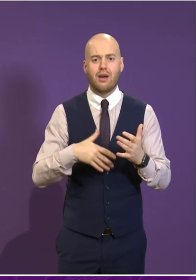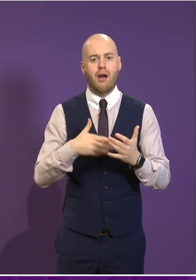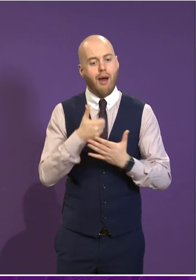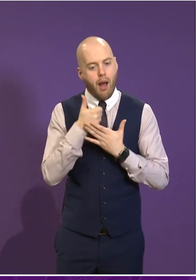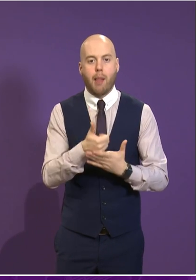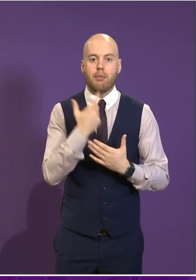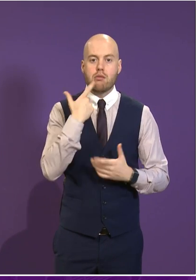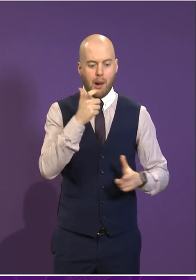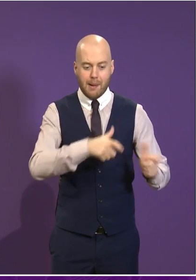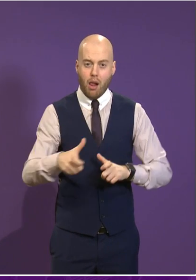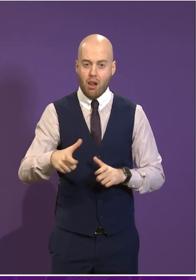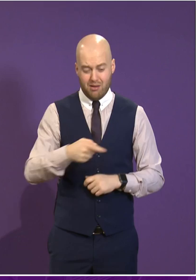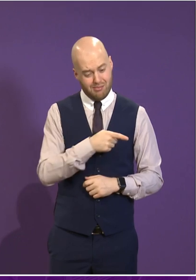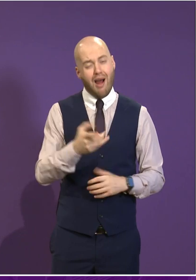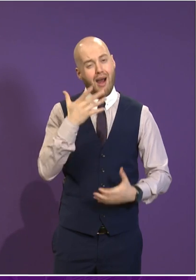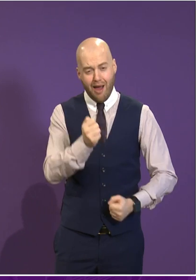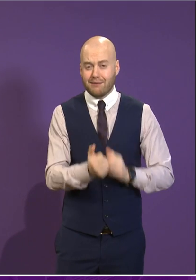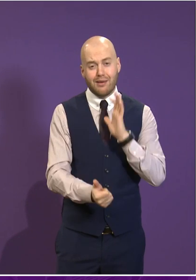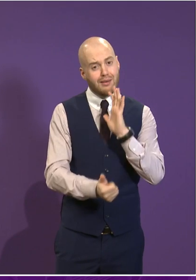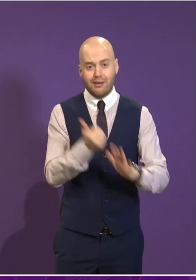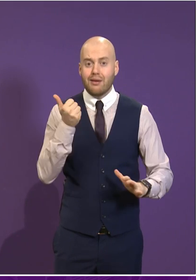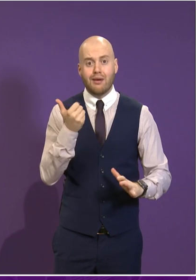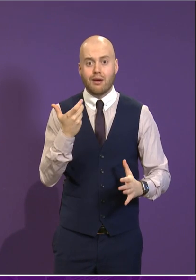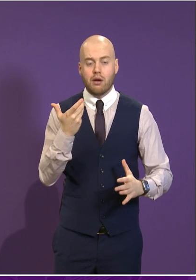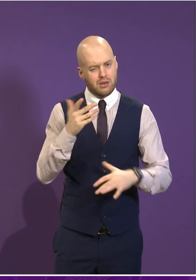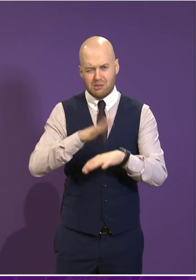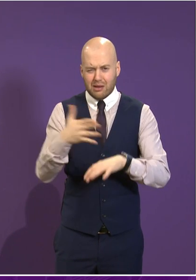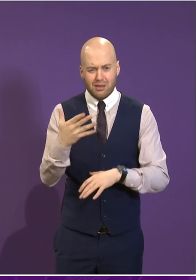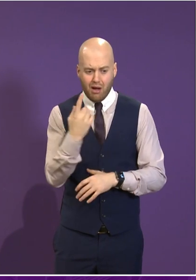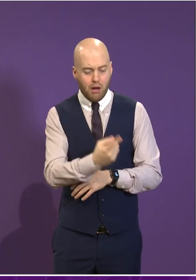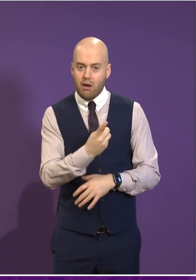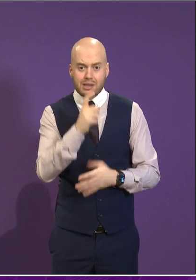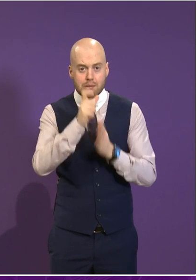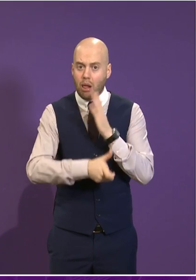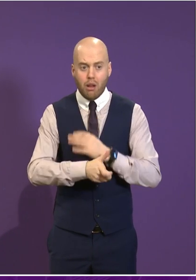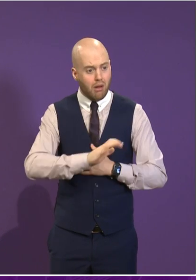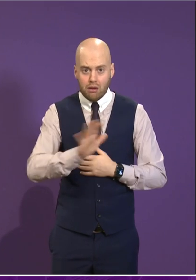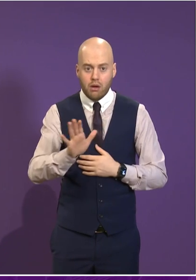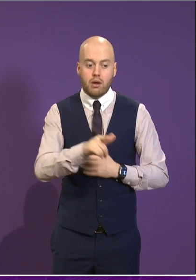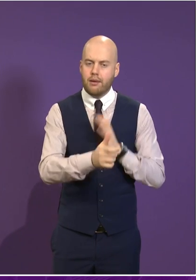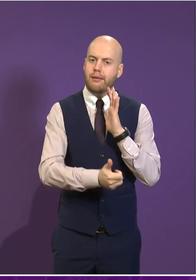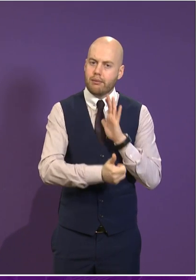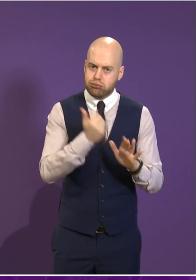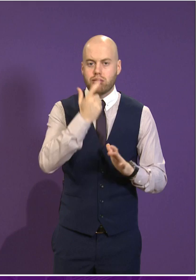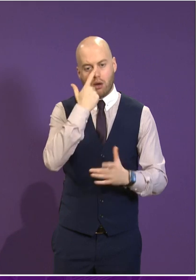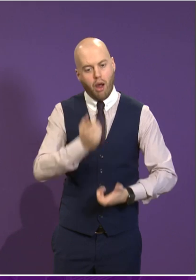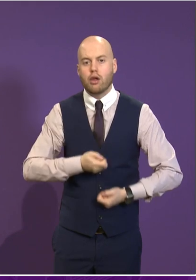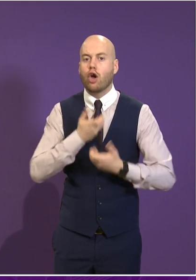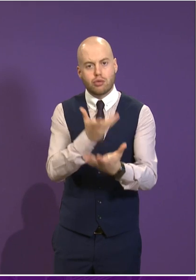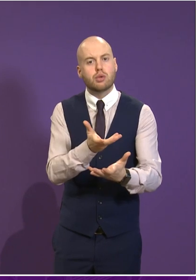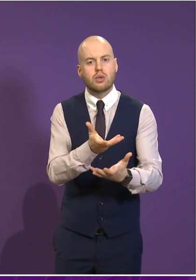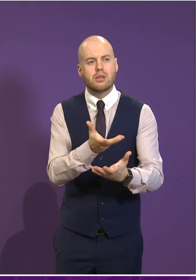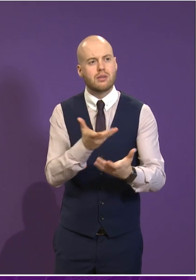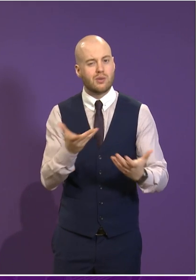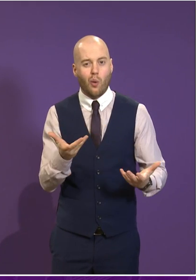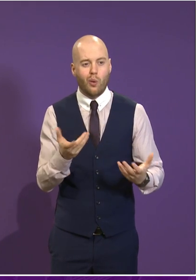much to contribute, even though they may have a disability, into the workplace. But that is a significant challenge. I just wonder, what